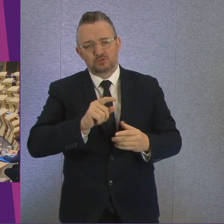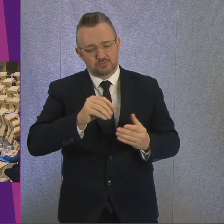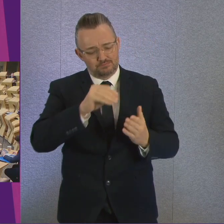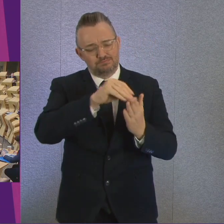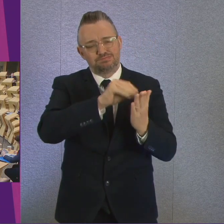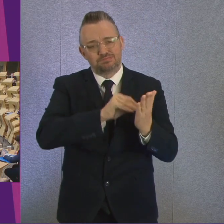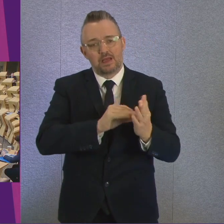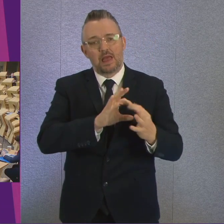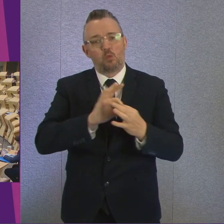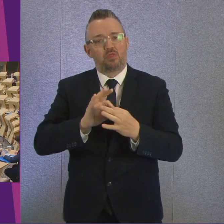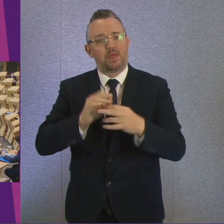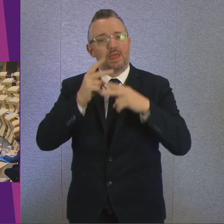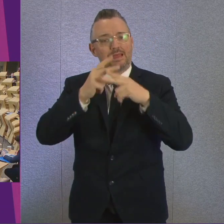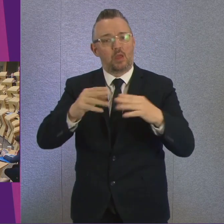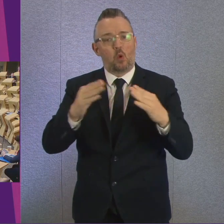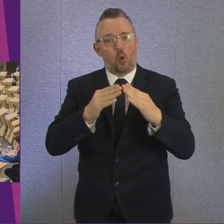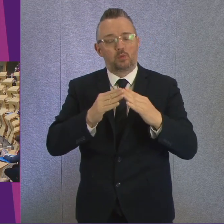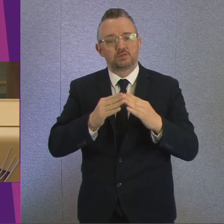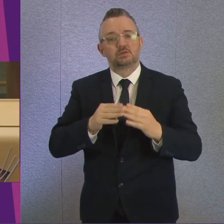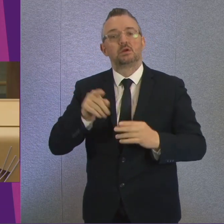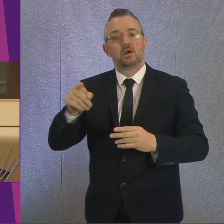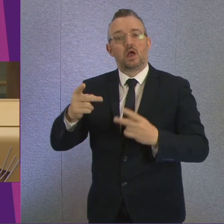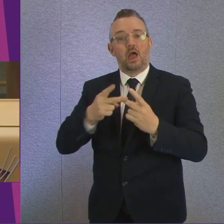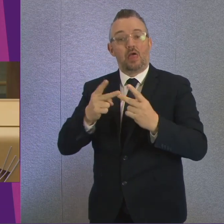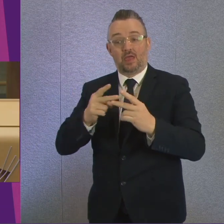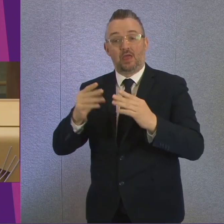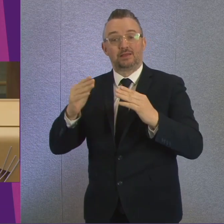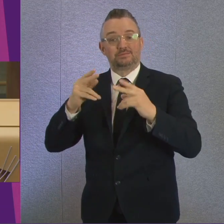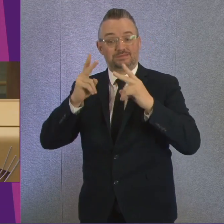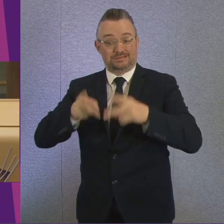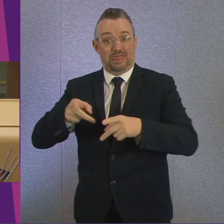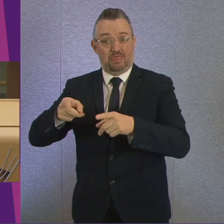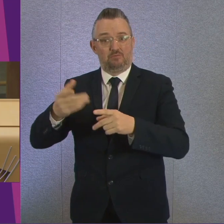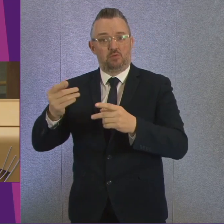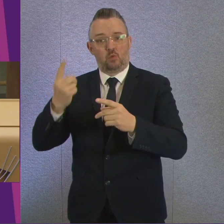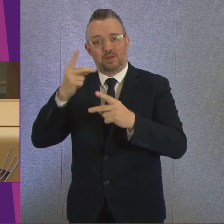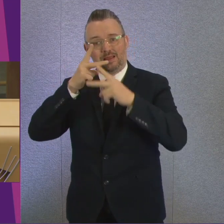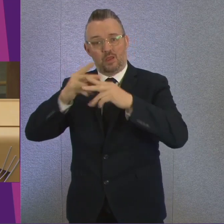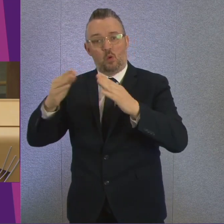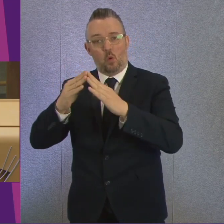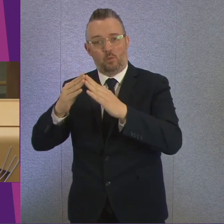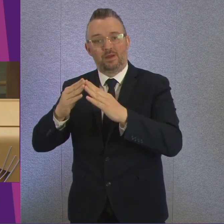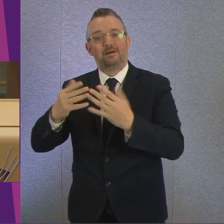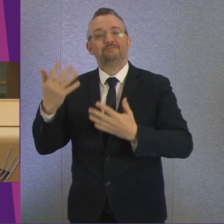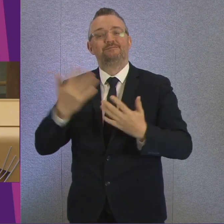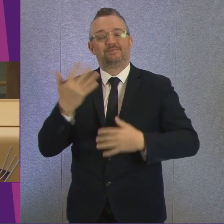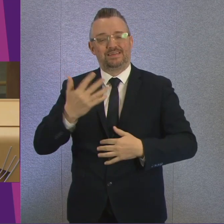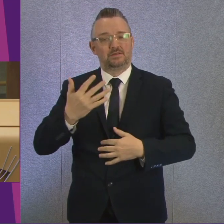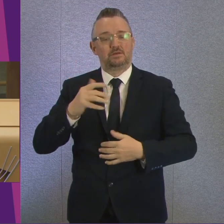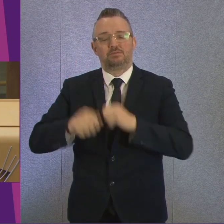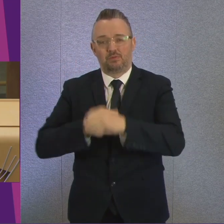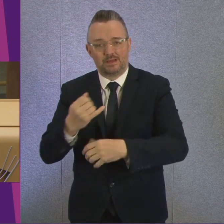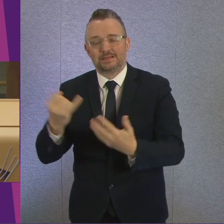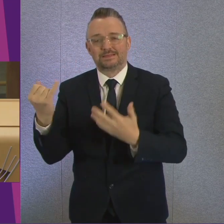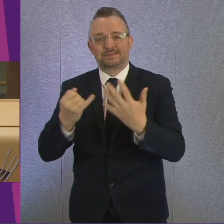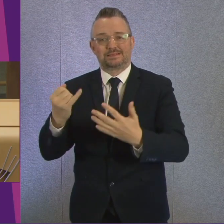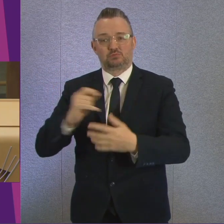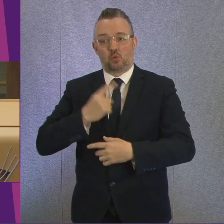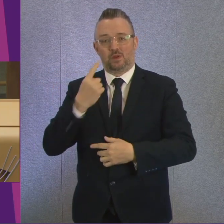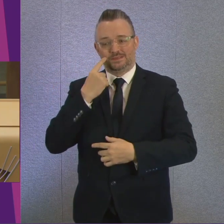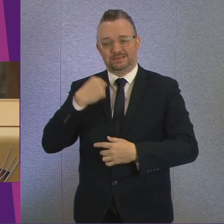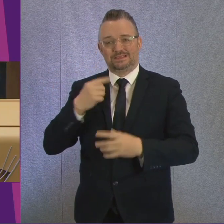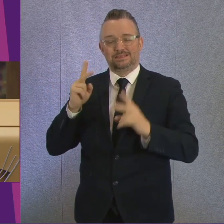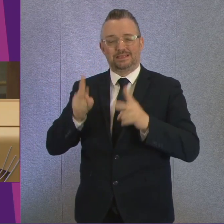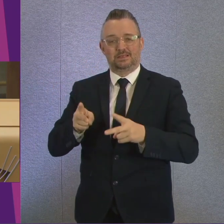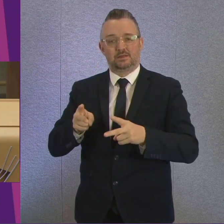deaths at Crosslet House Care Home have now become 16 following the death of a resident yesterday. Senior managers, as late as